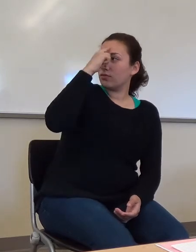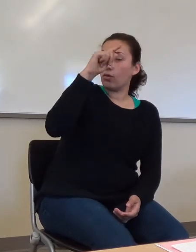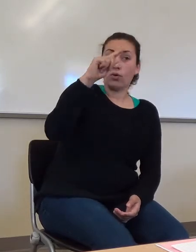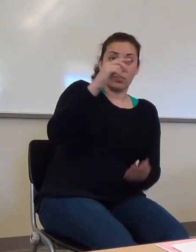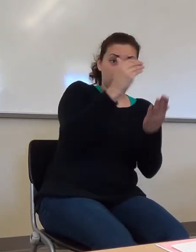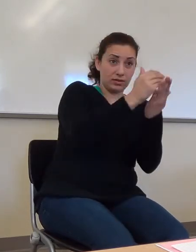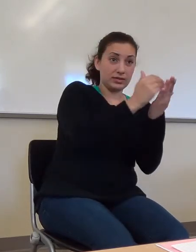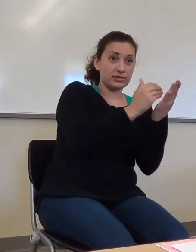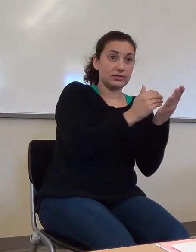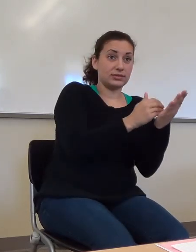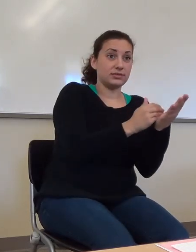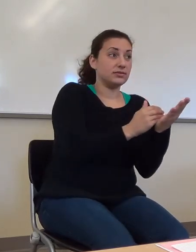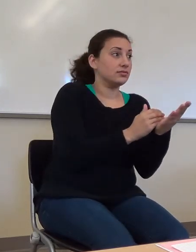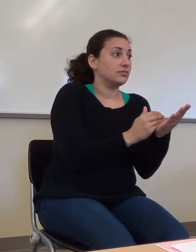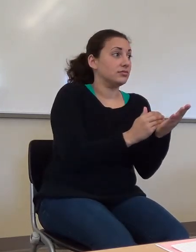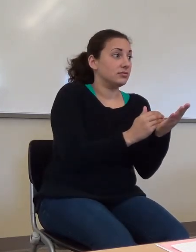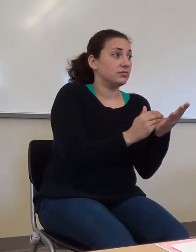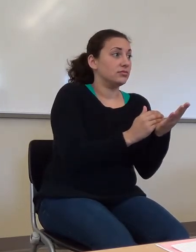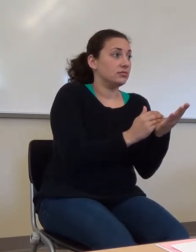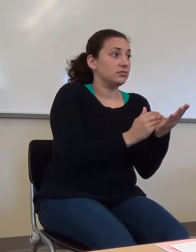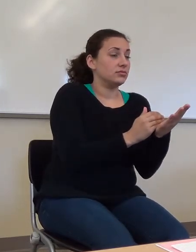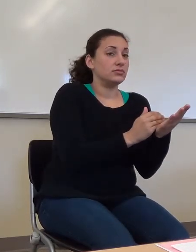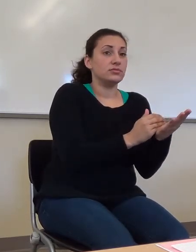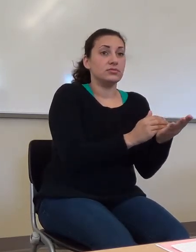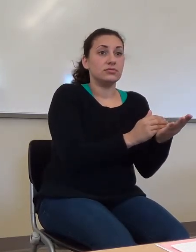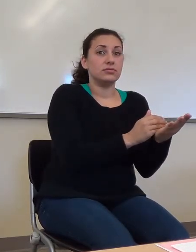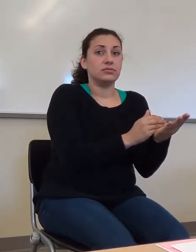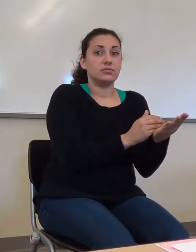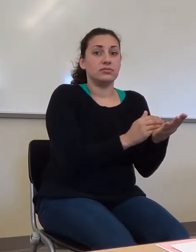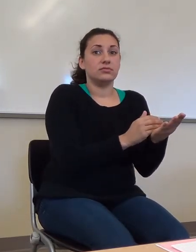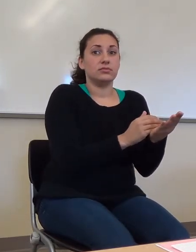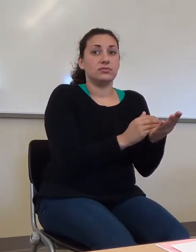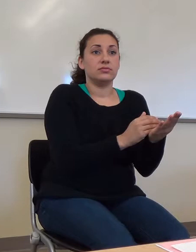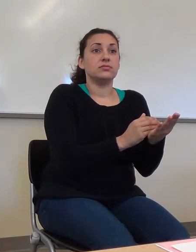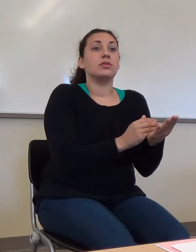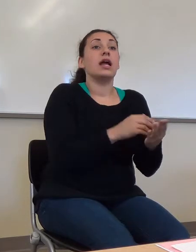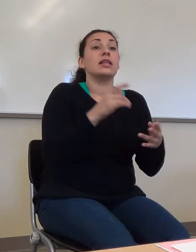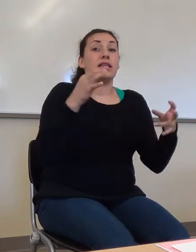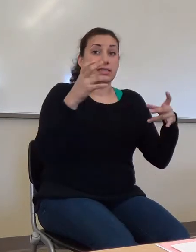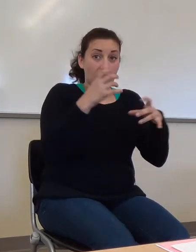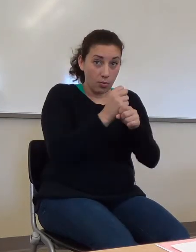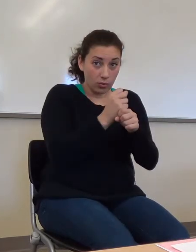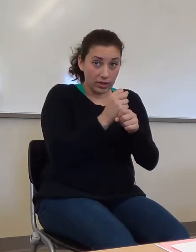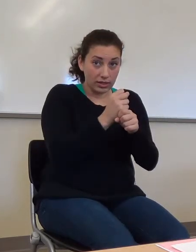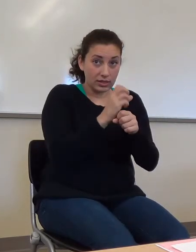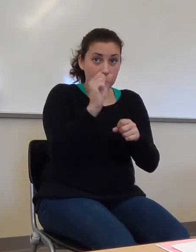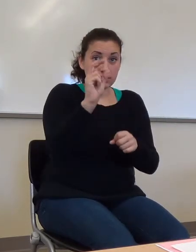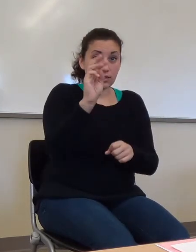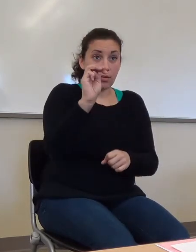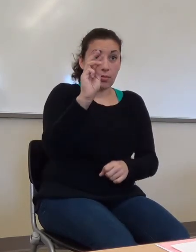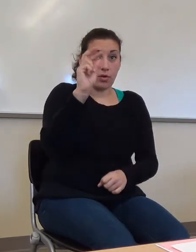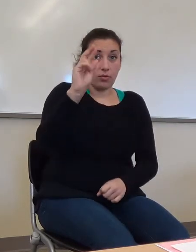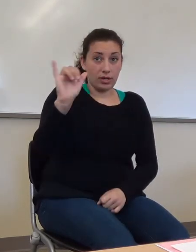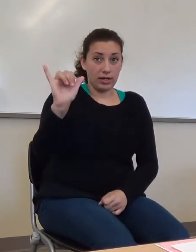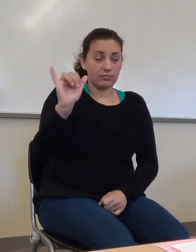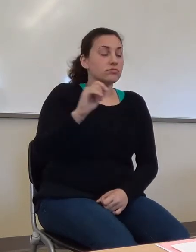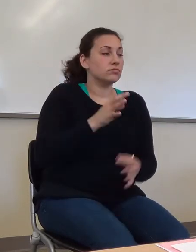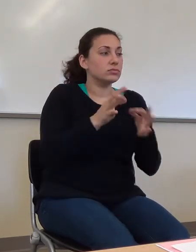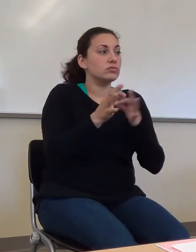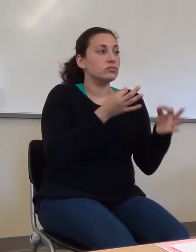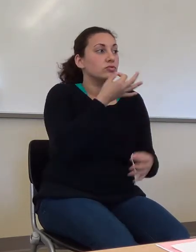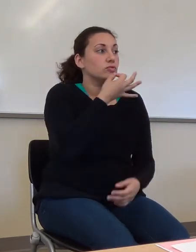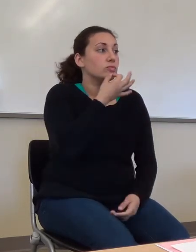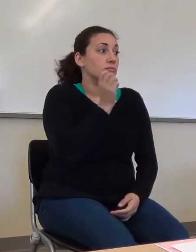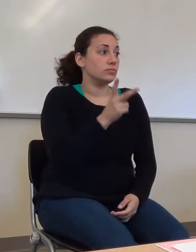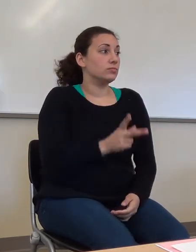was a list, and then we'll talk about the summary in a minute. Now, the